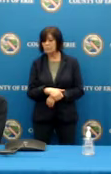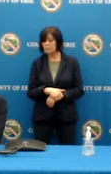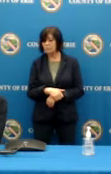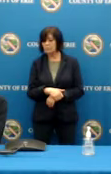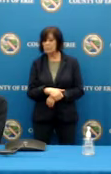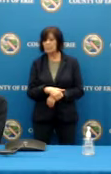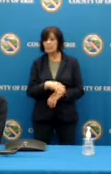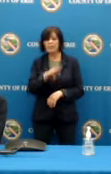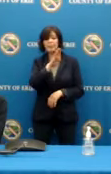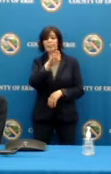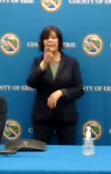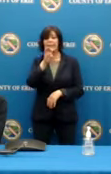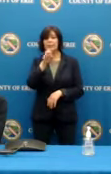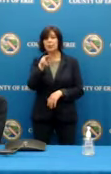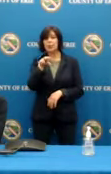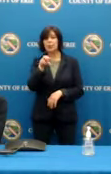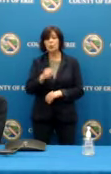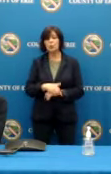Anybody from B News?